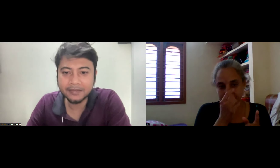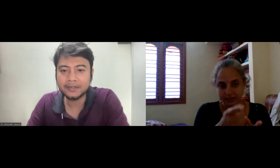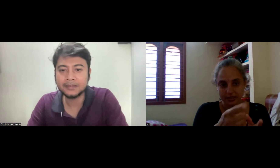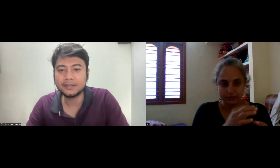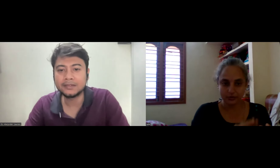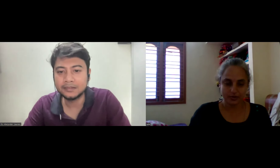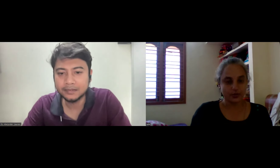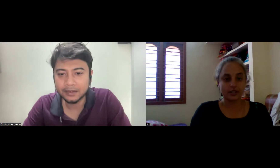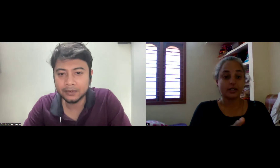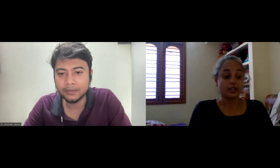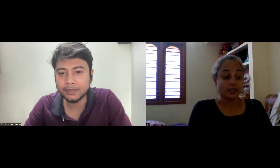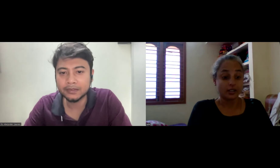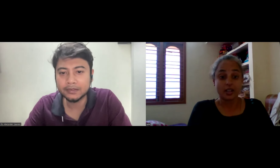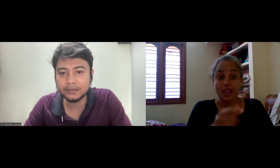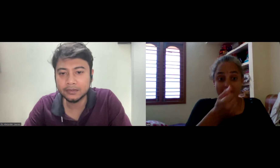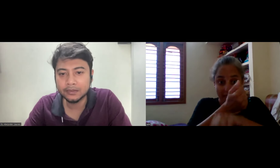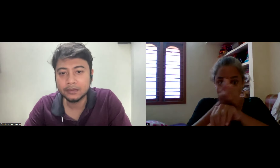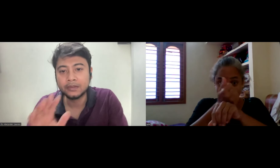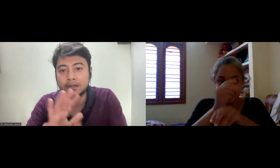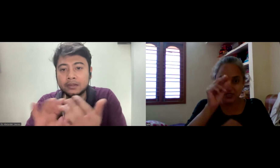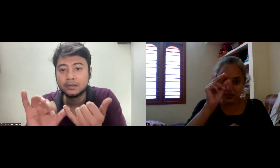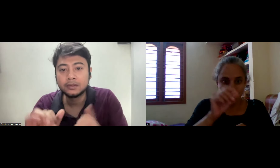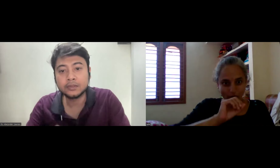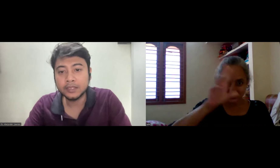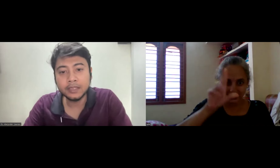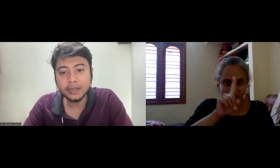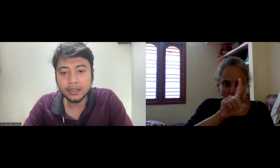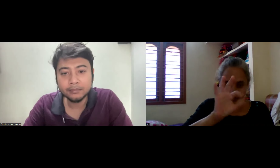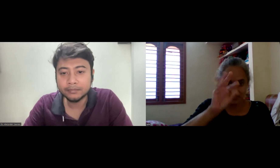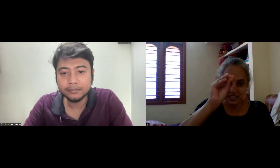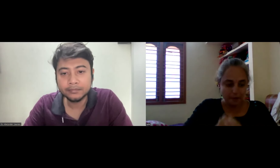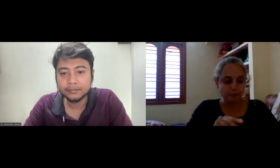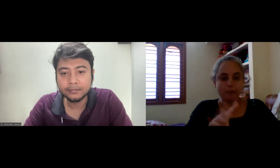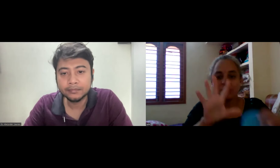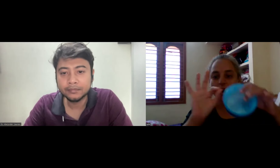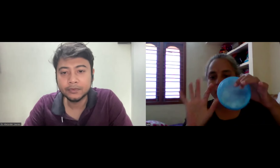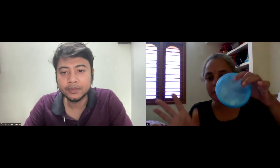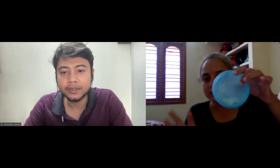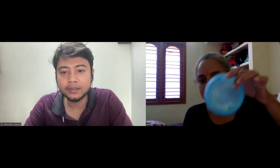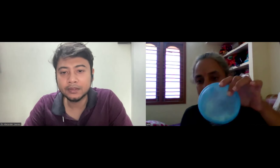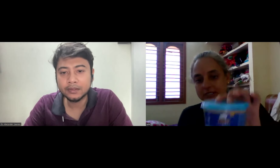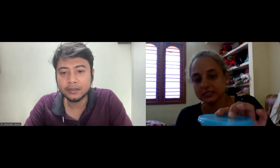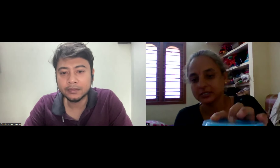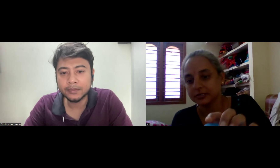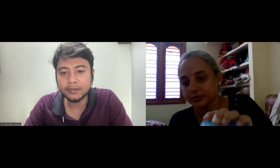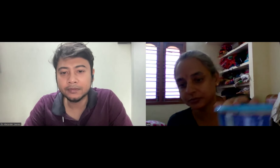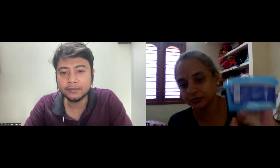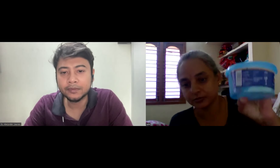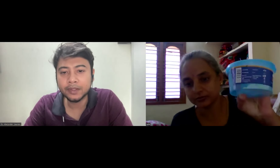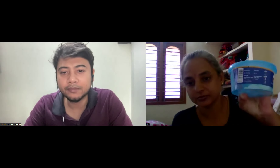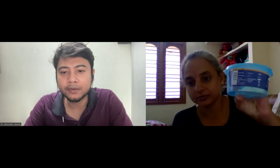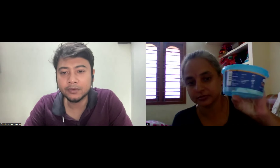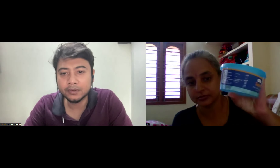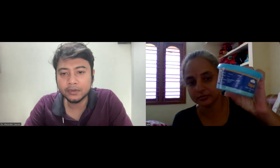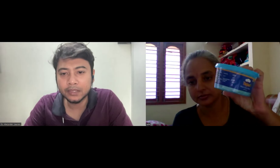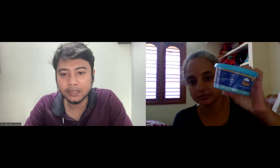Hare Krishna Mataji, Hare Rama Krishna. Mataji. So the ghee lamp, you're saying it's expensive. So